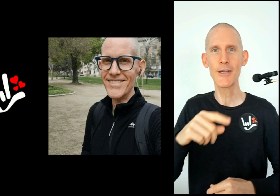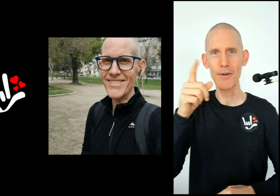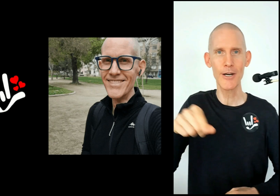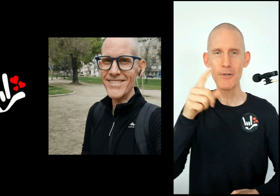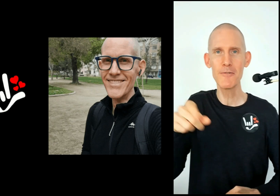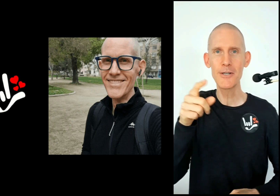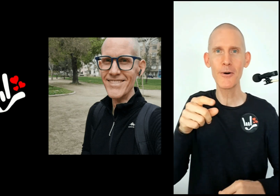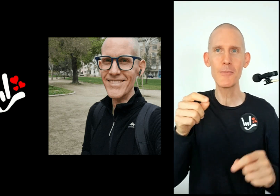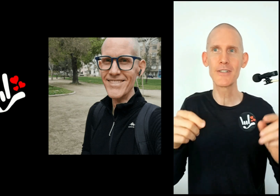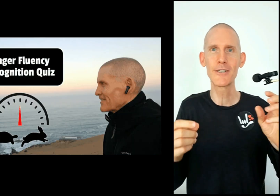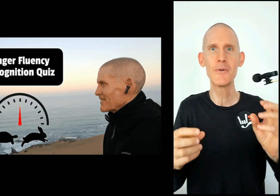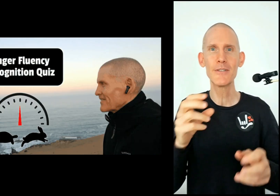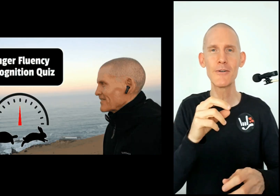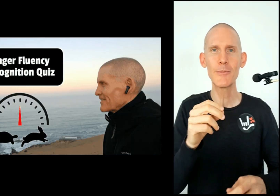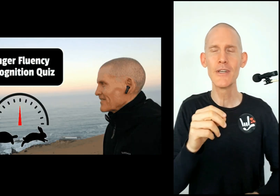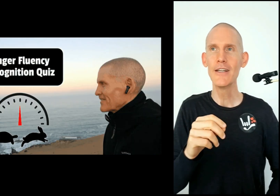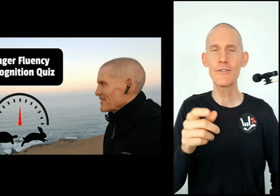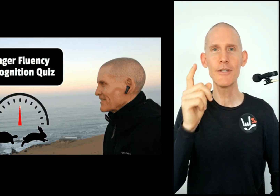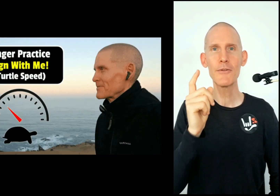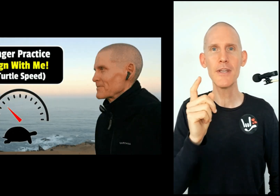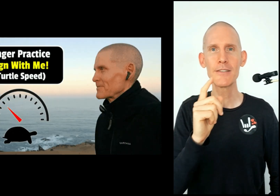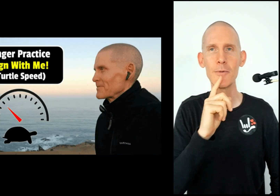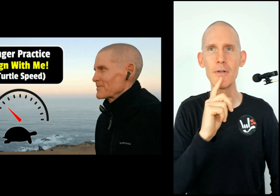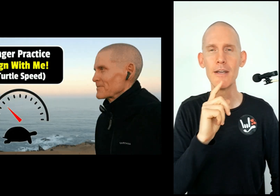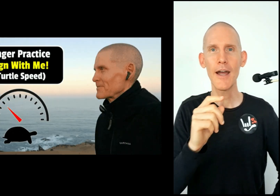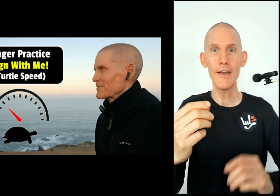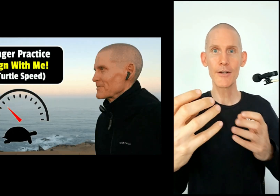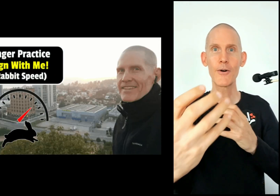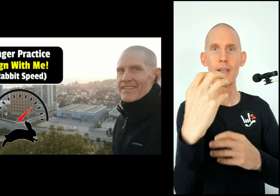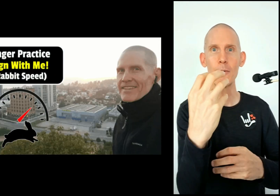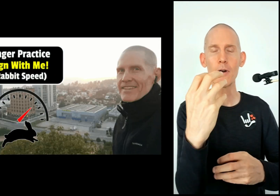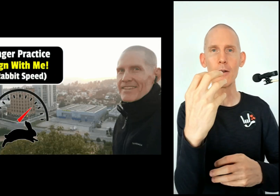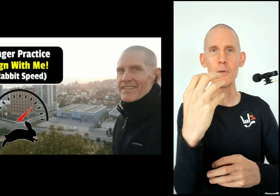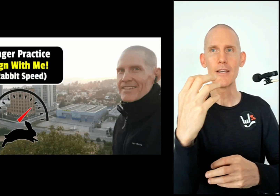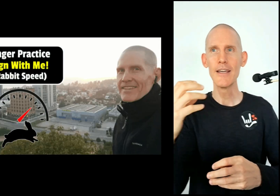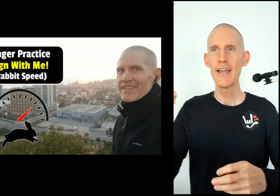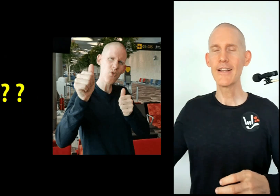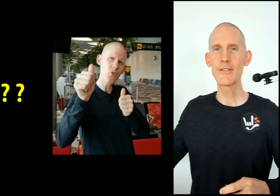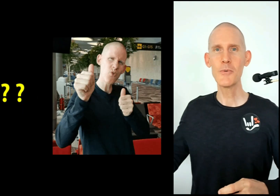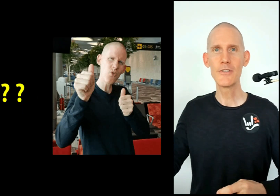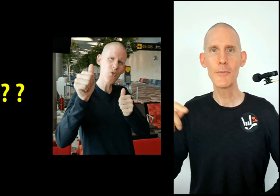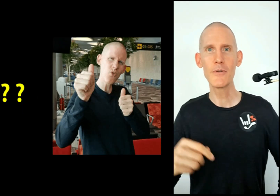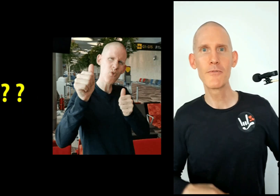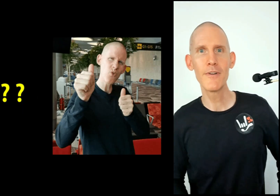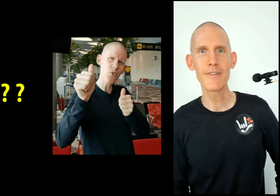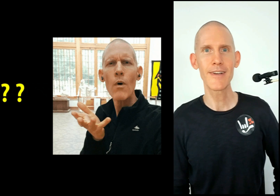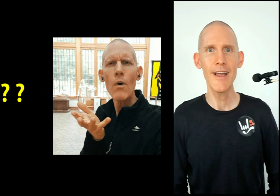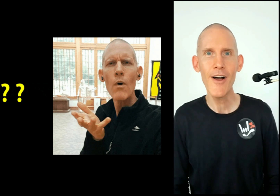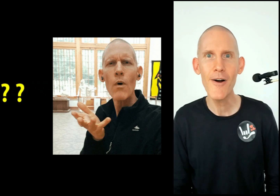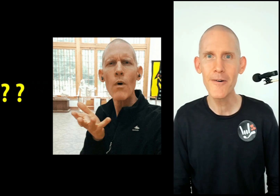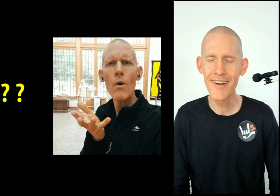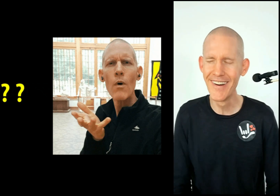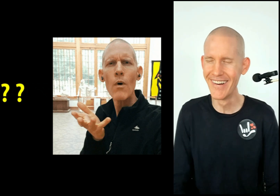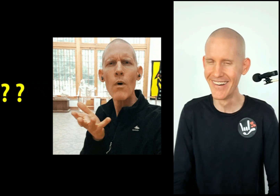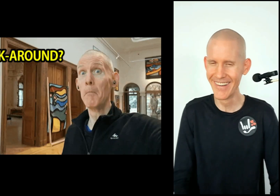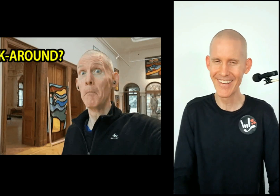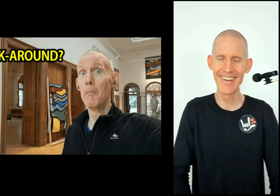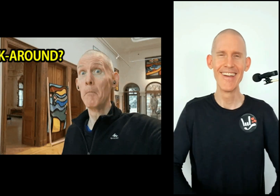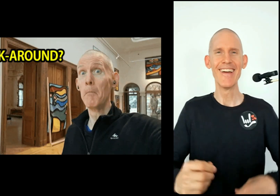the scenes stuff I got to re-record because someone interrupts. Just the other day, I had the camera on me, and someone jumped in front. And they're like,